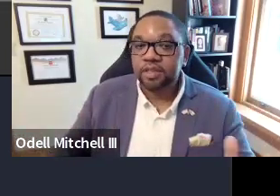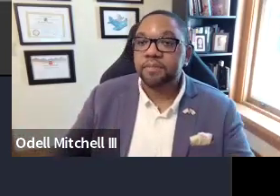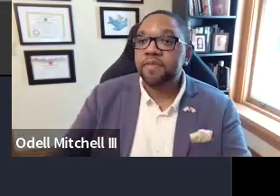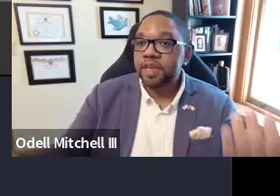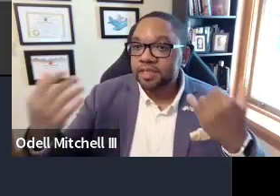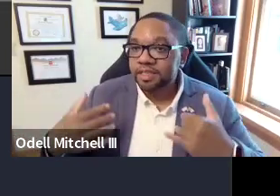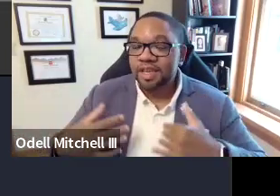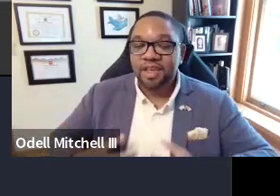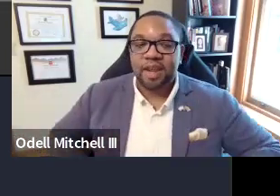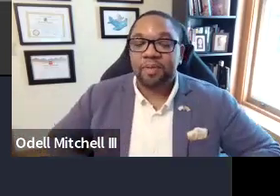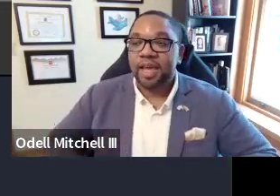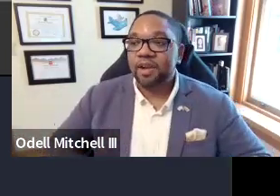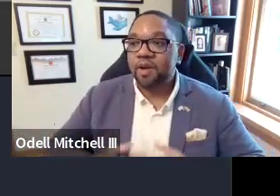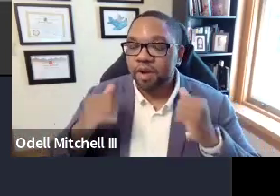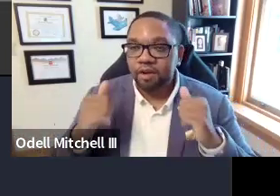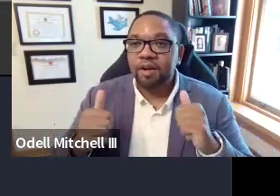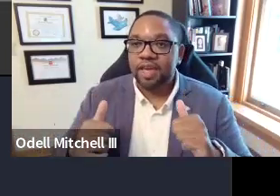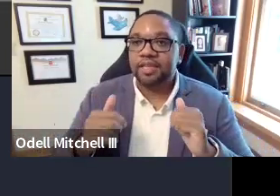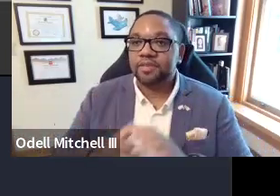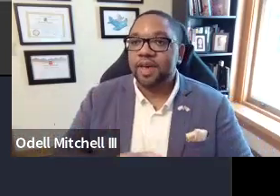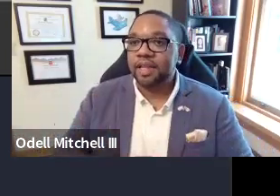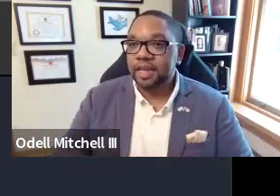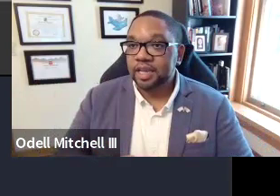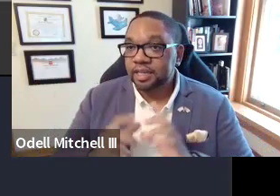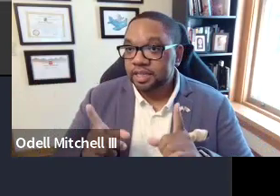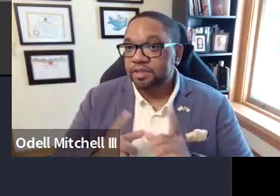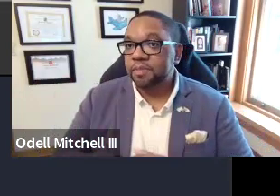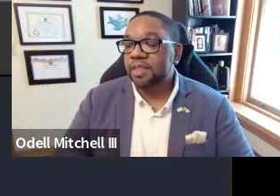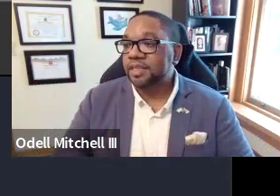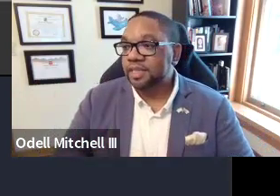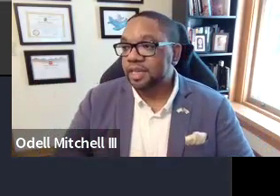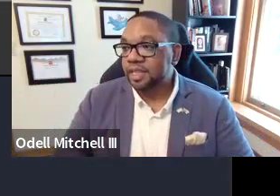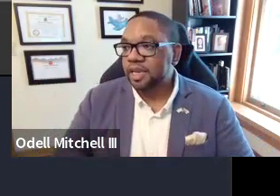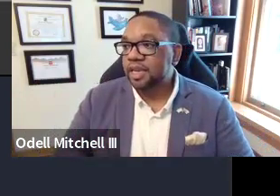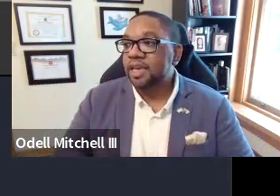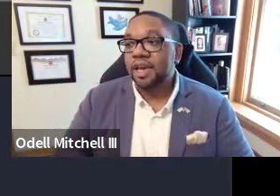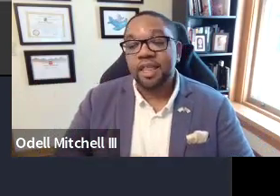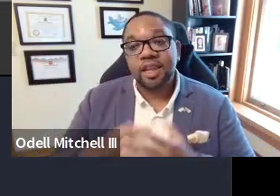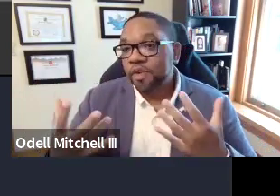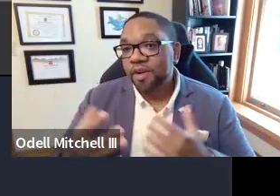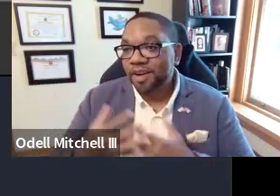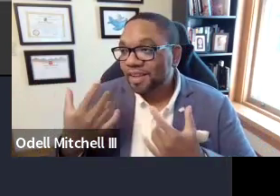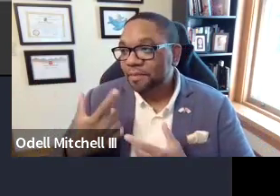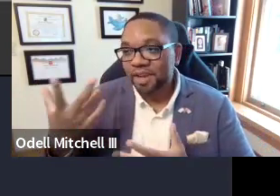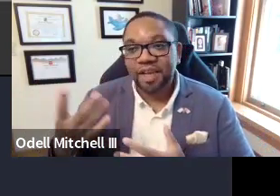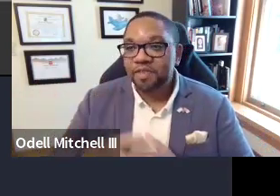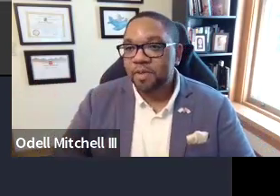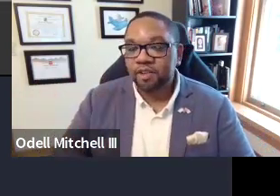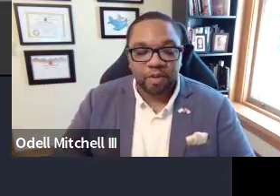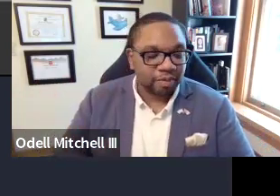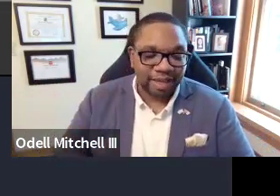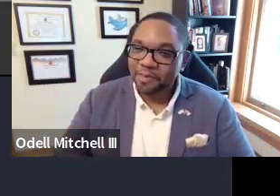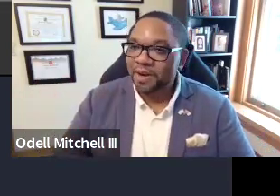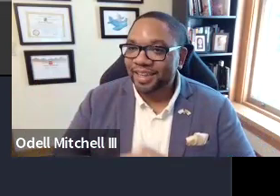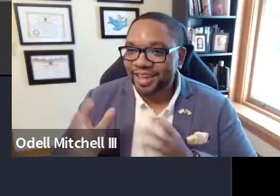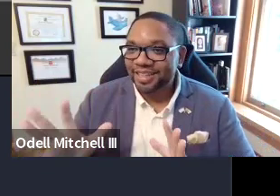as well. Some of this might apply in a way where you go, okay, this is validating because these are some of the things I tend to think. And then if you're, you know, like me, you love the smell